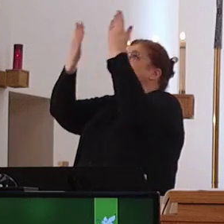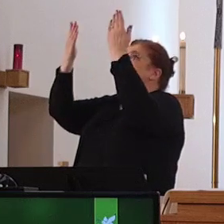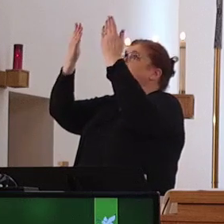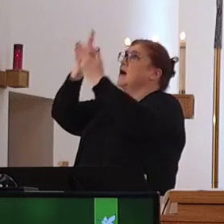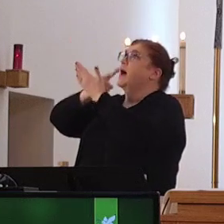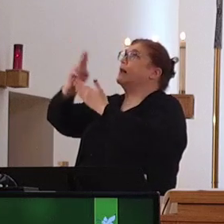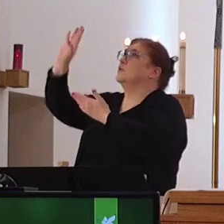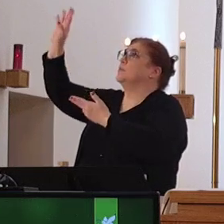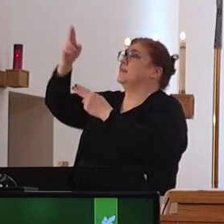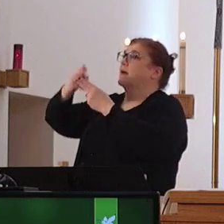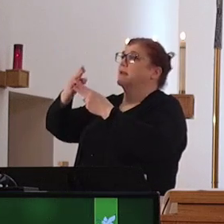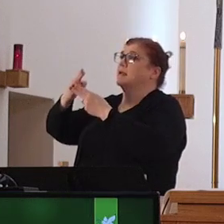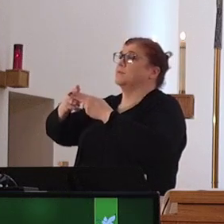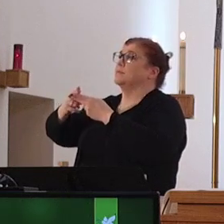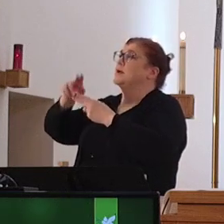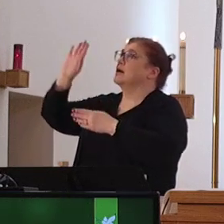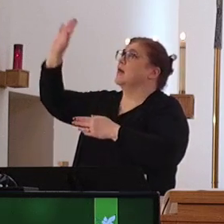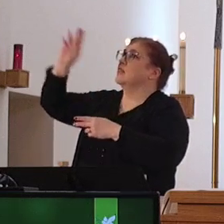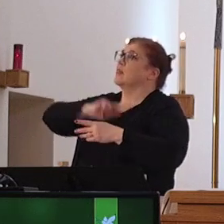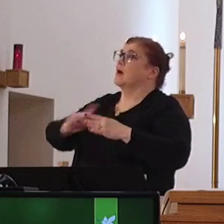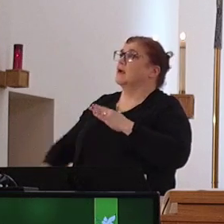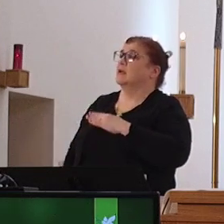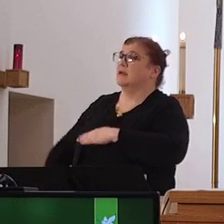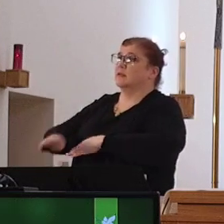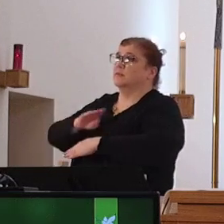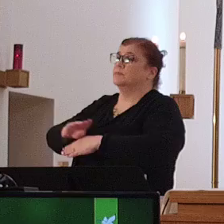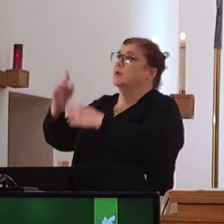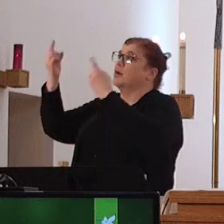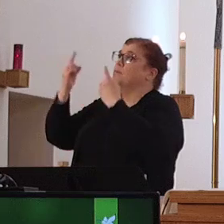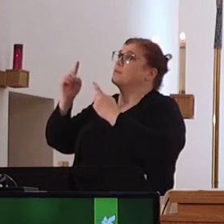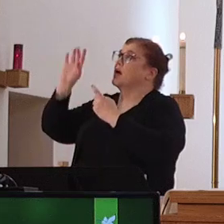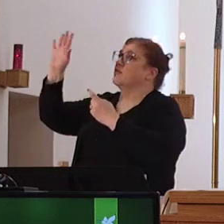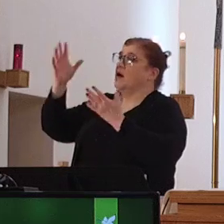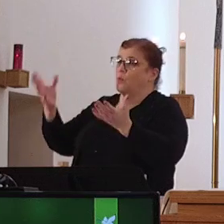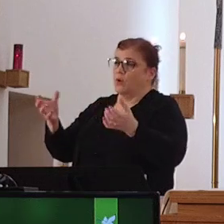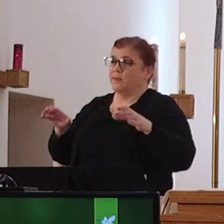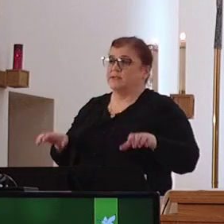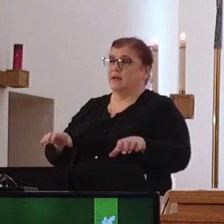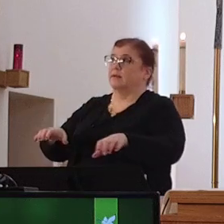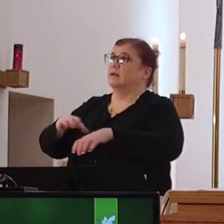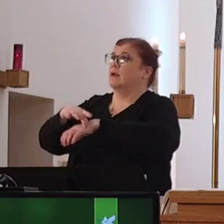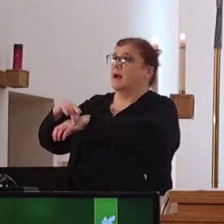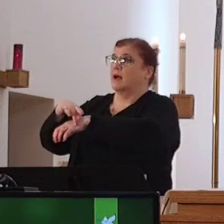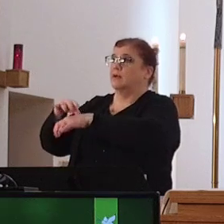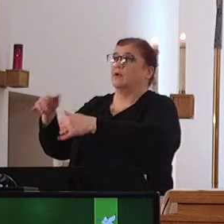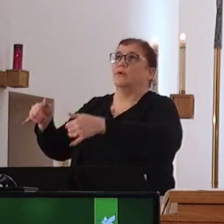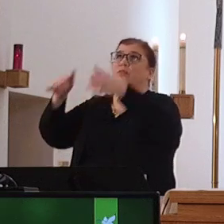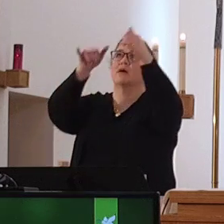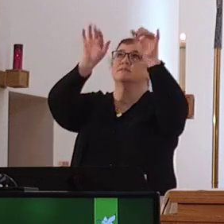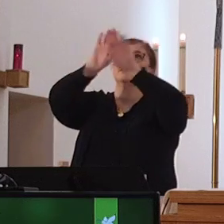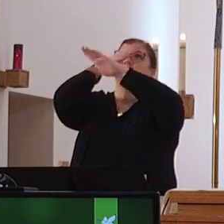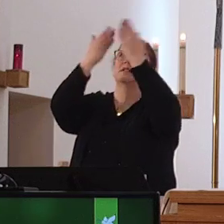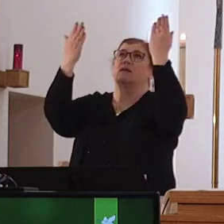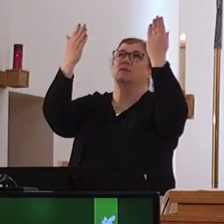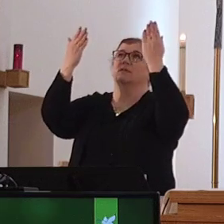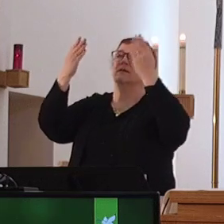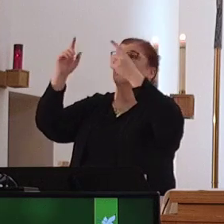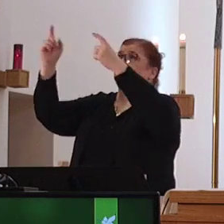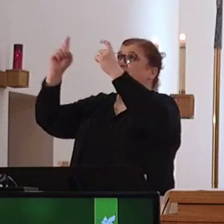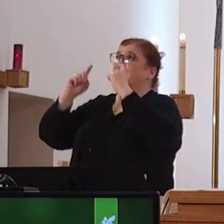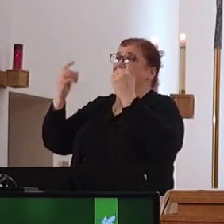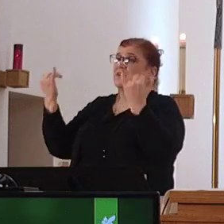heaven, hallowed be thy name. Thy kingdom come, thy will be done, on earth as it is in